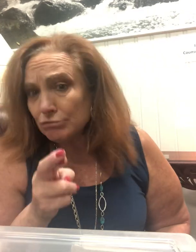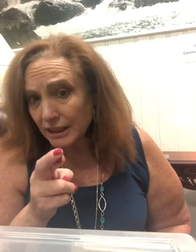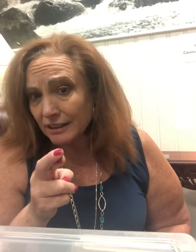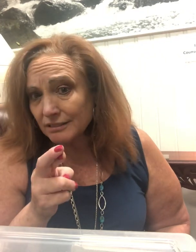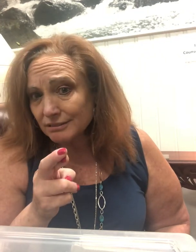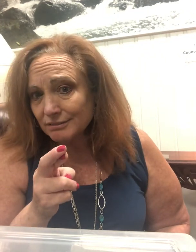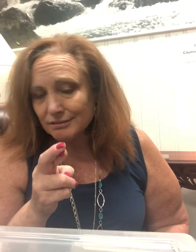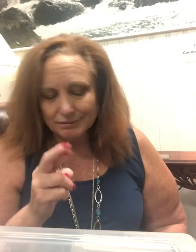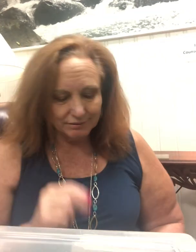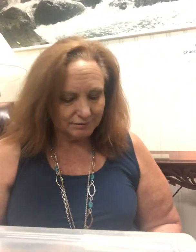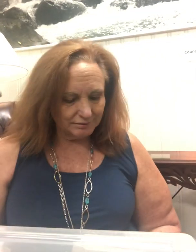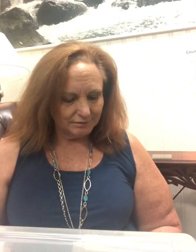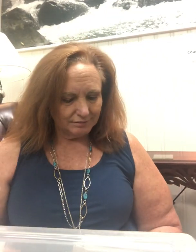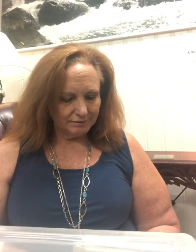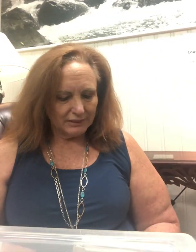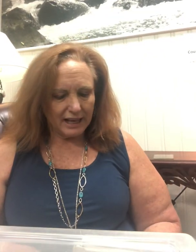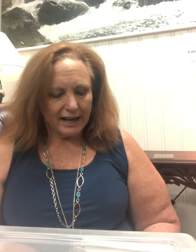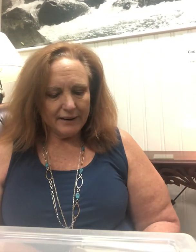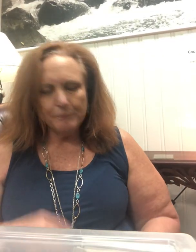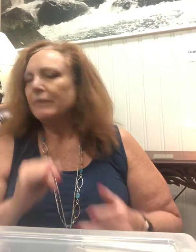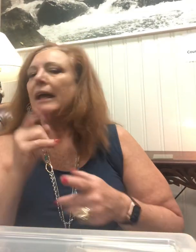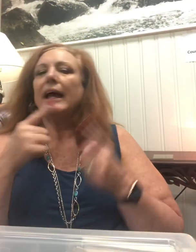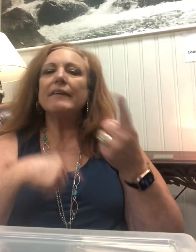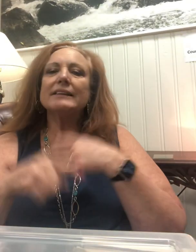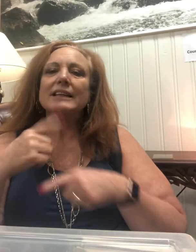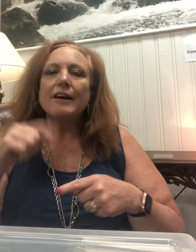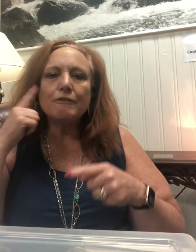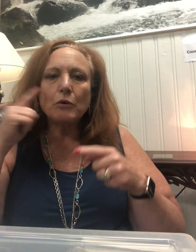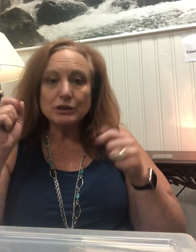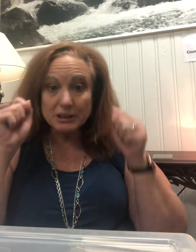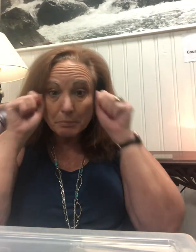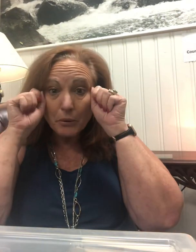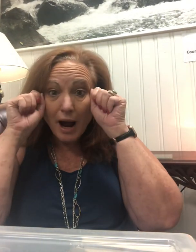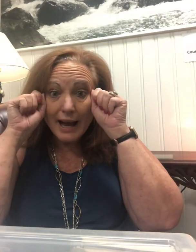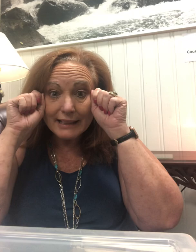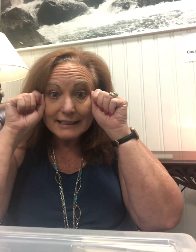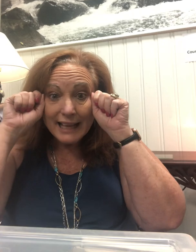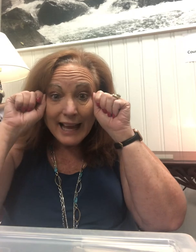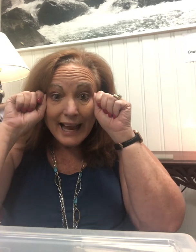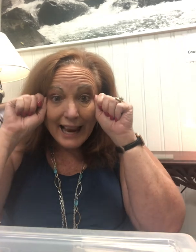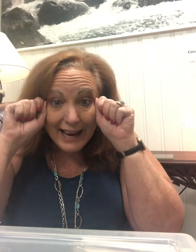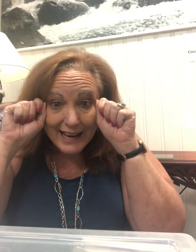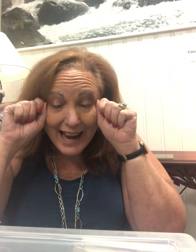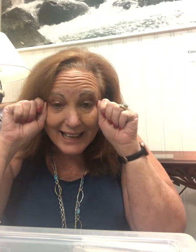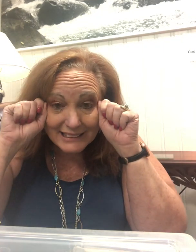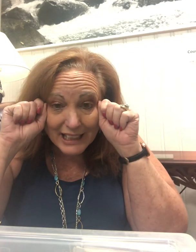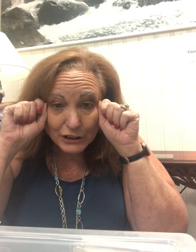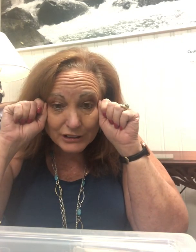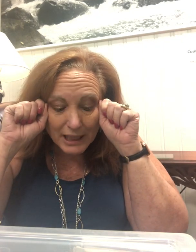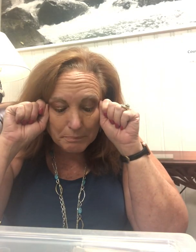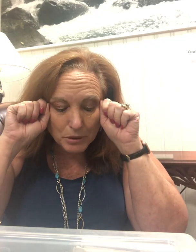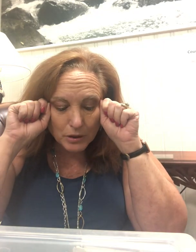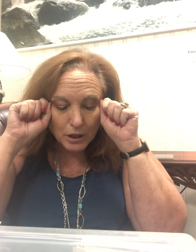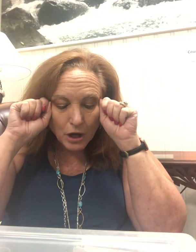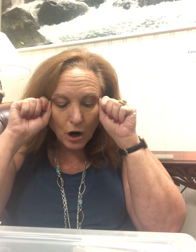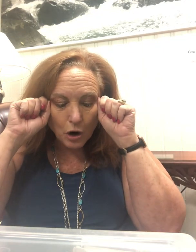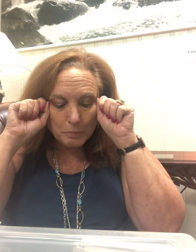Real. Okay? And the sign for surprise. A hands at your temple, open